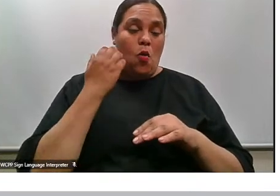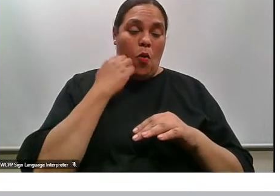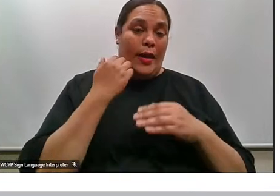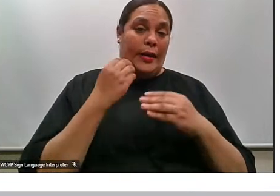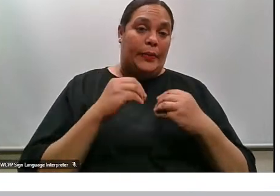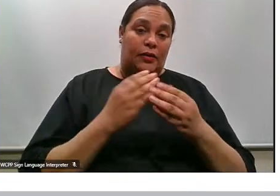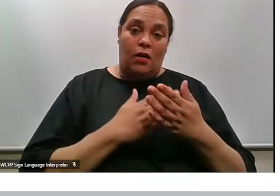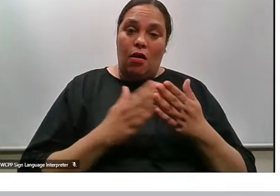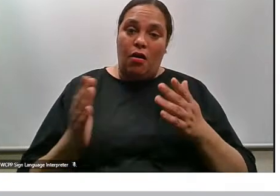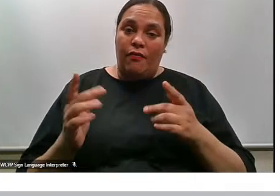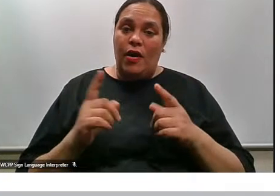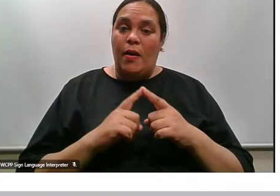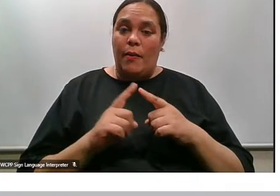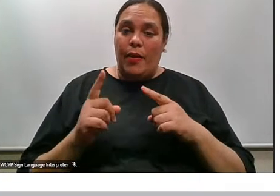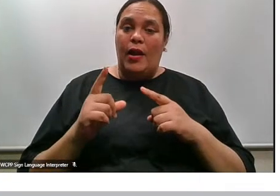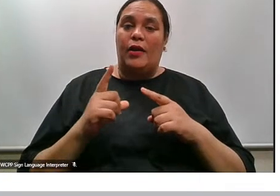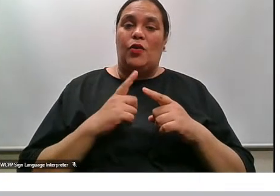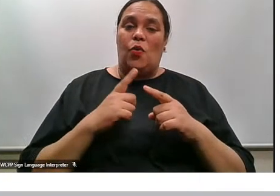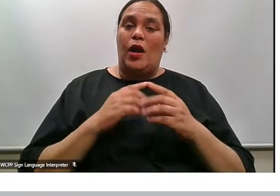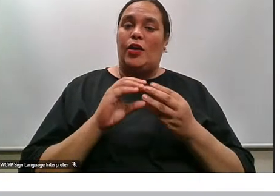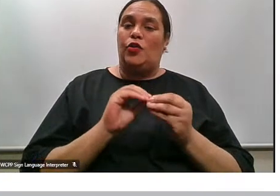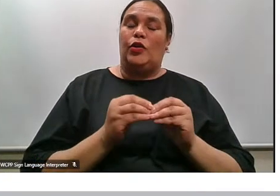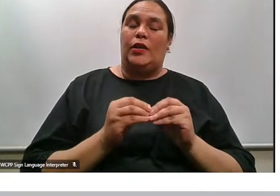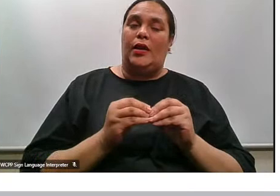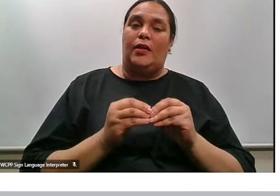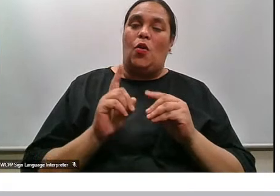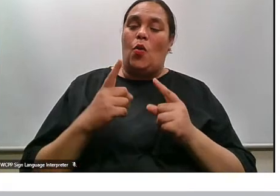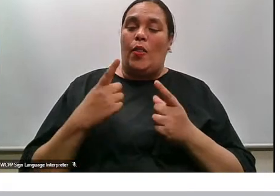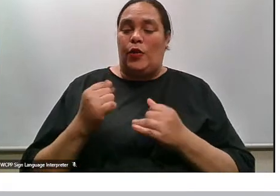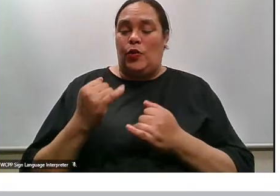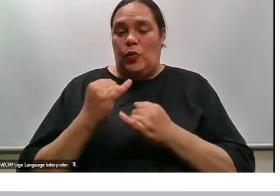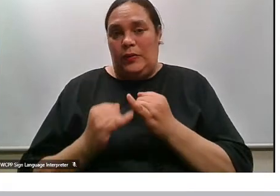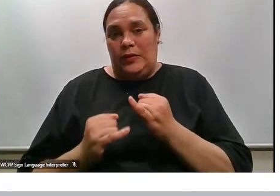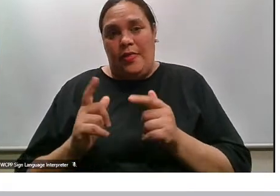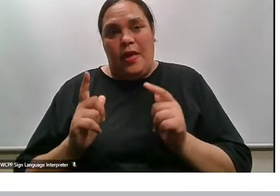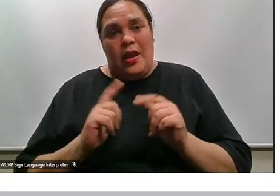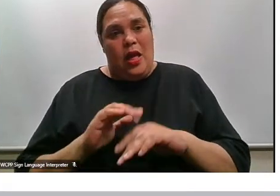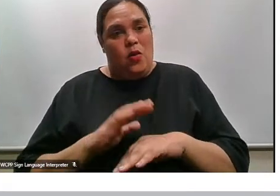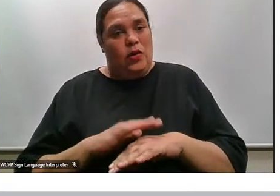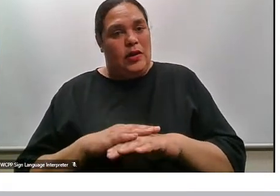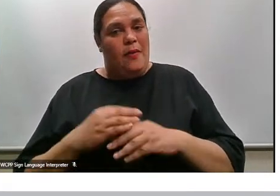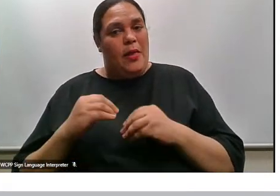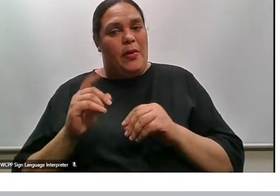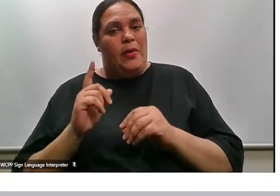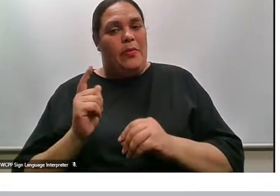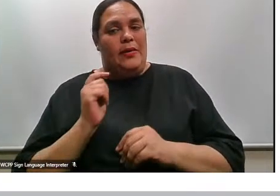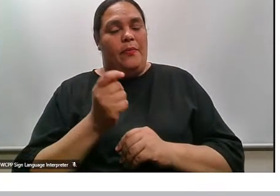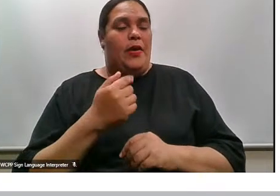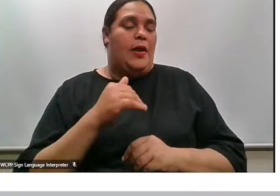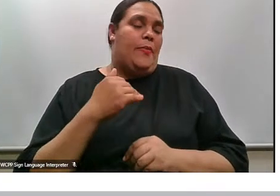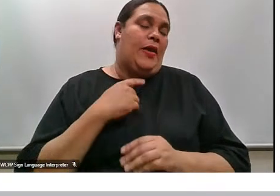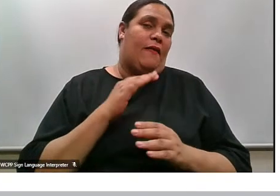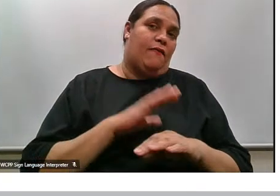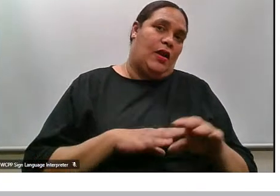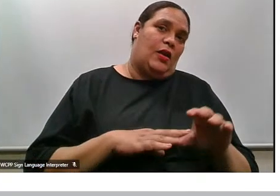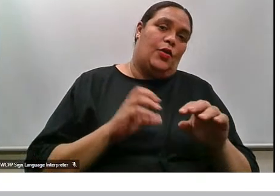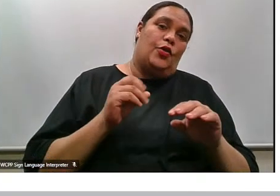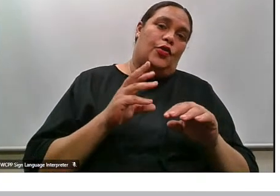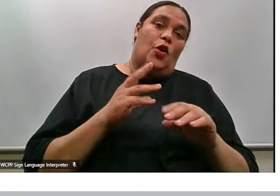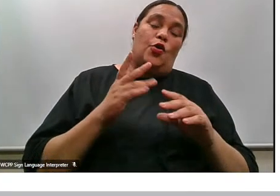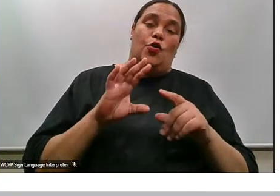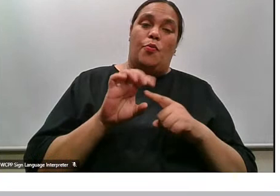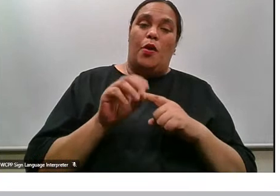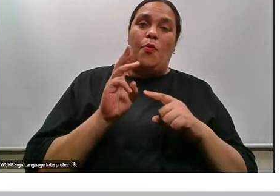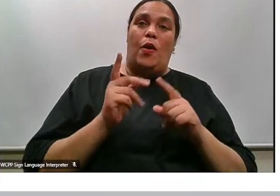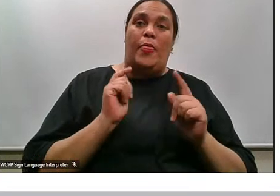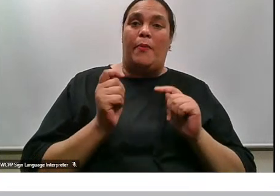but is to correct the conduct, they allow for time for that business to pay the license, the fine. So what you normally find is that the